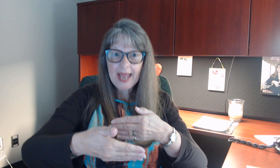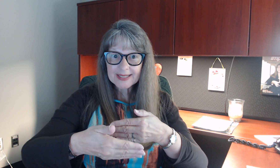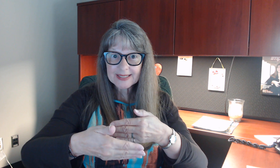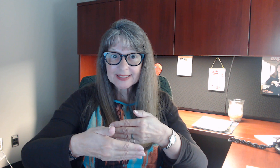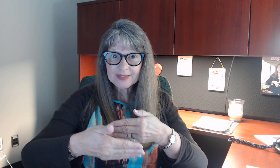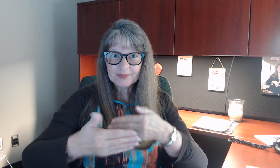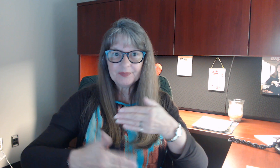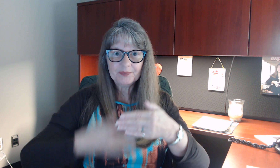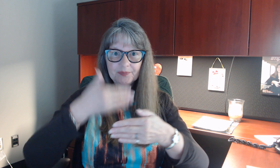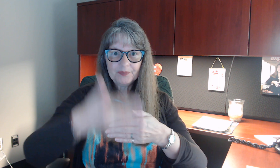Next.